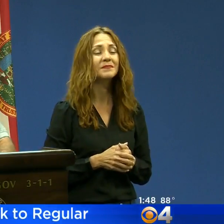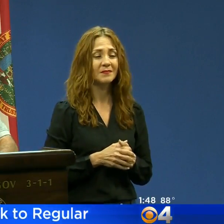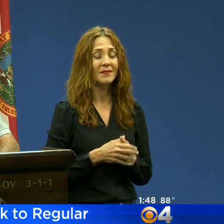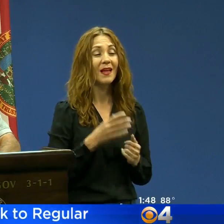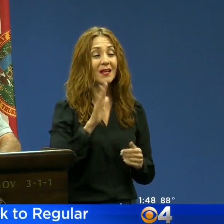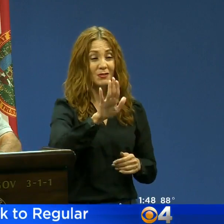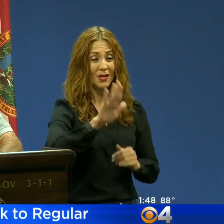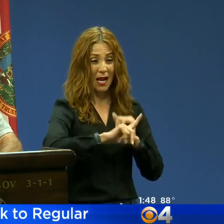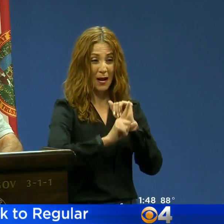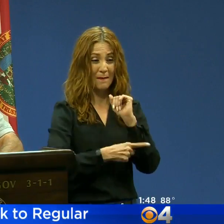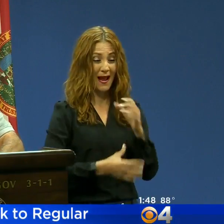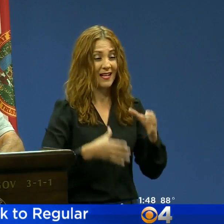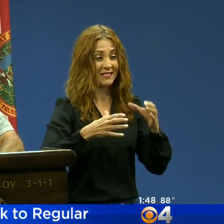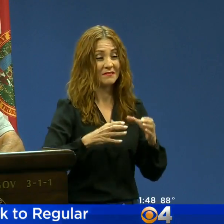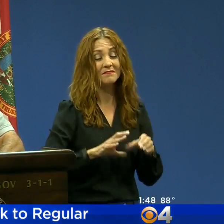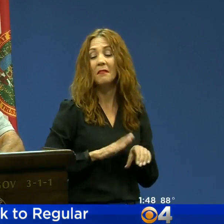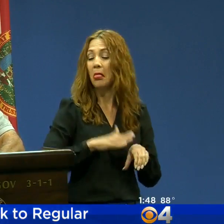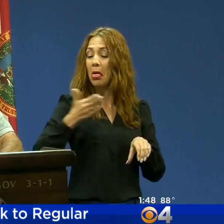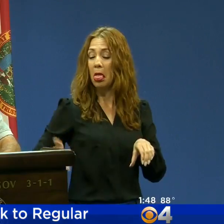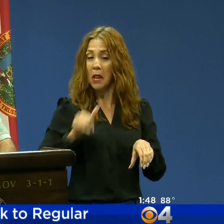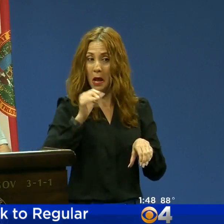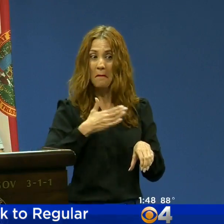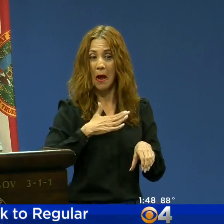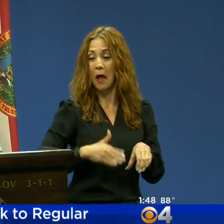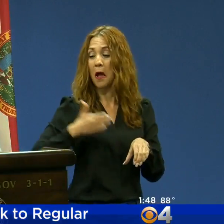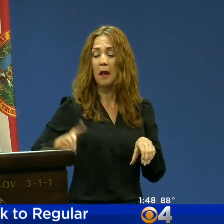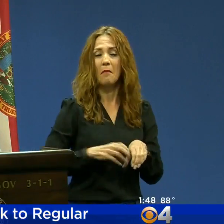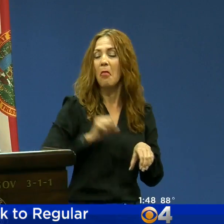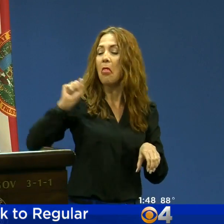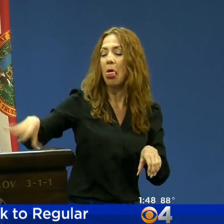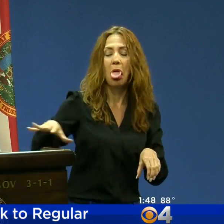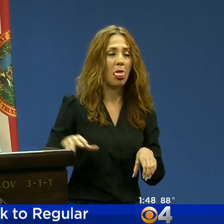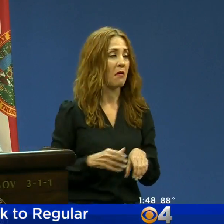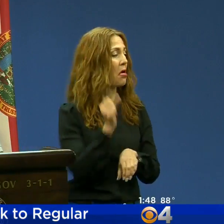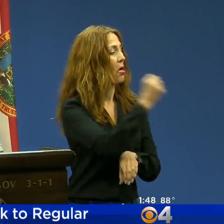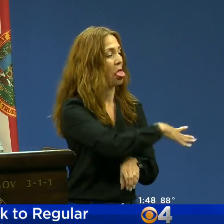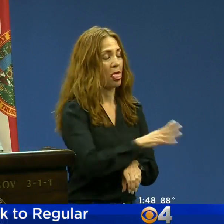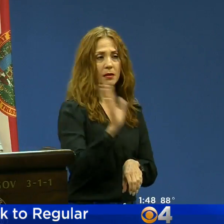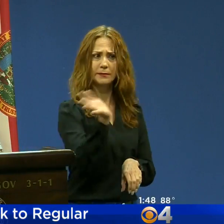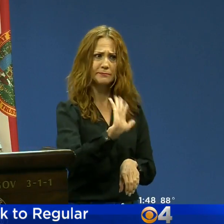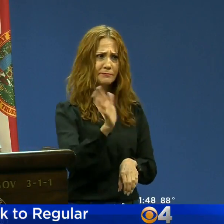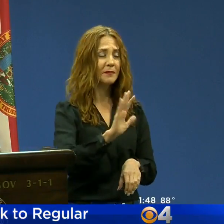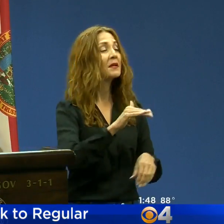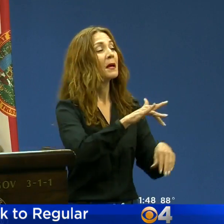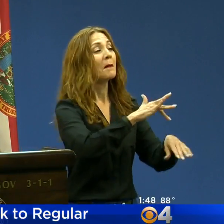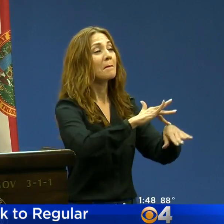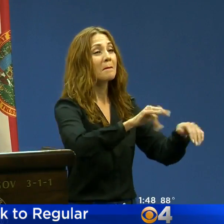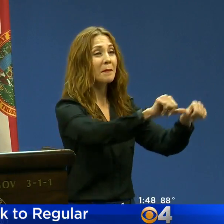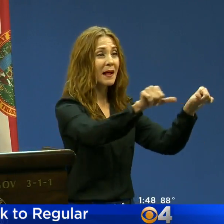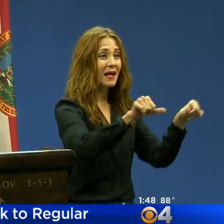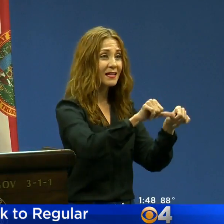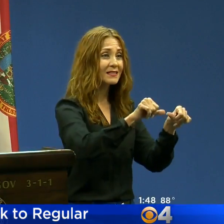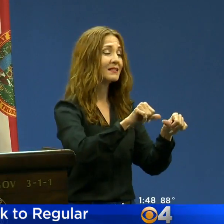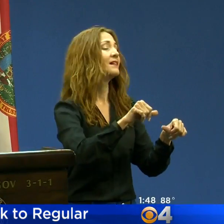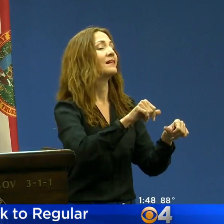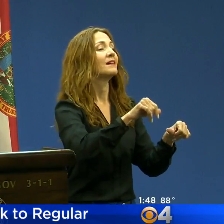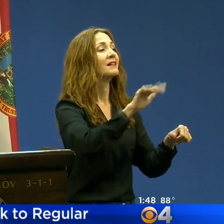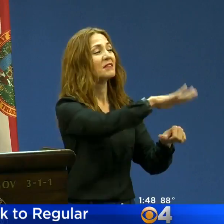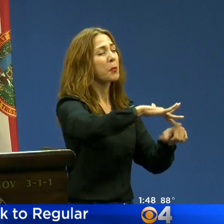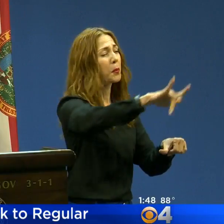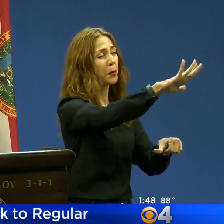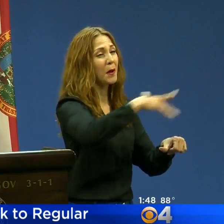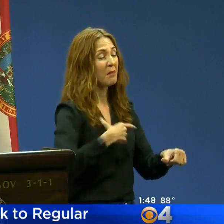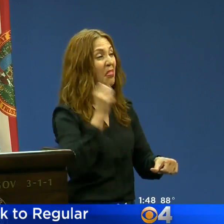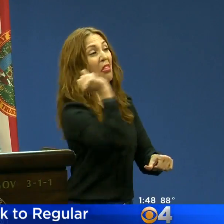near fire hydrants. And this was talking about Miami-Dade County and the areas that we serve. Municipalities have their own garbage collection and trash